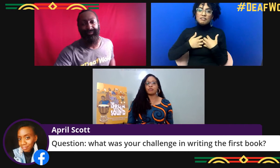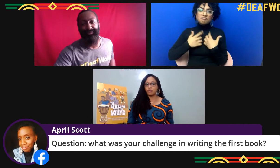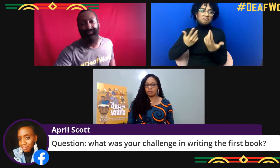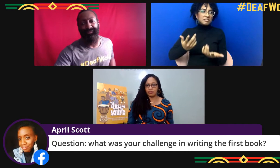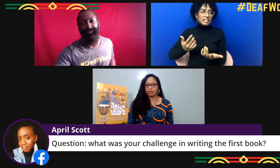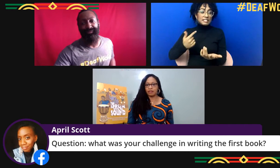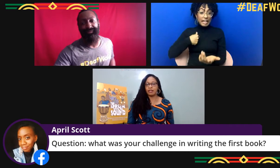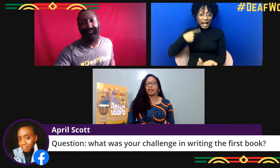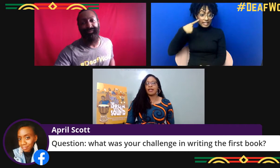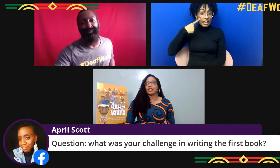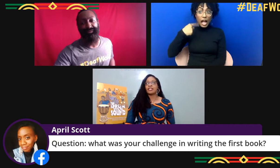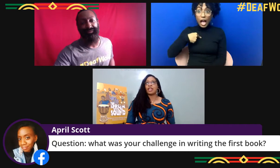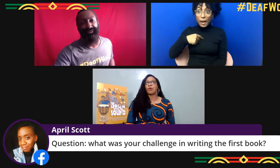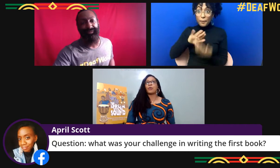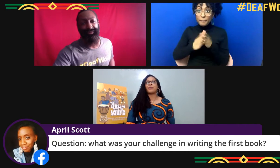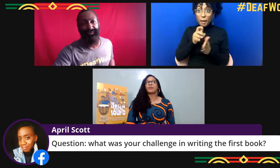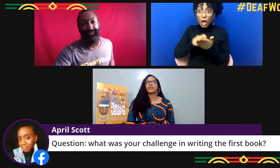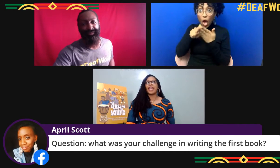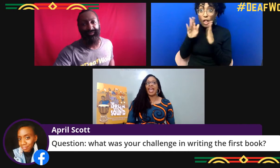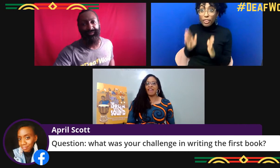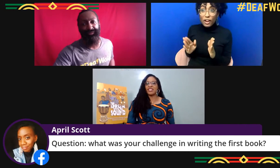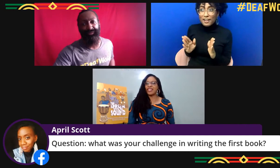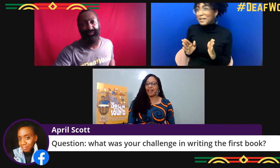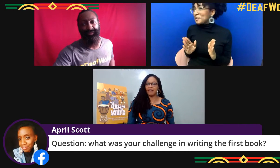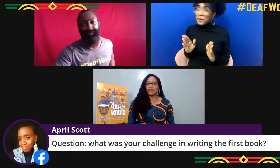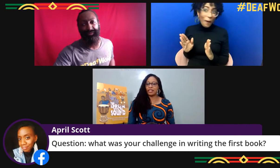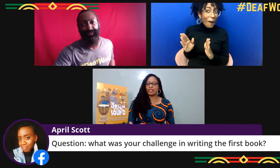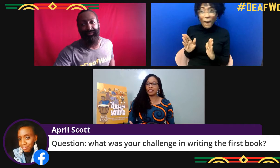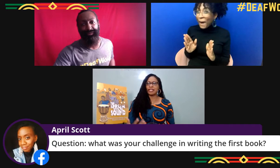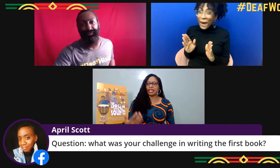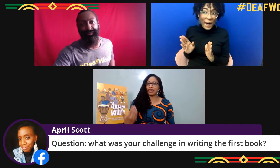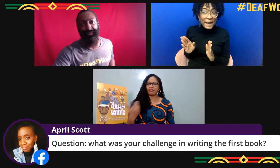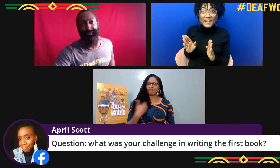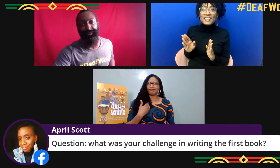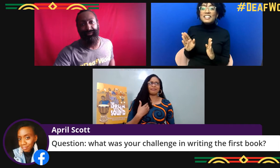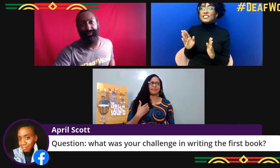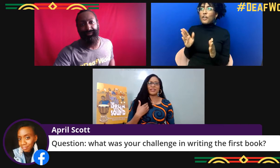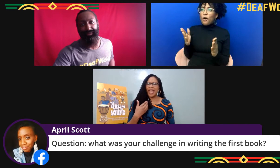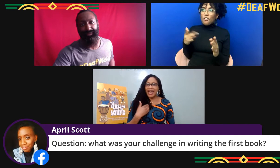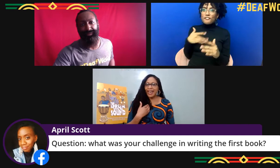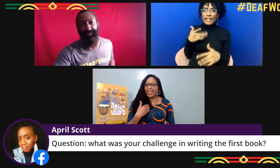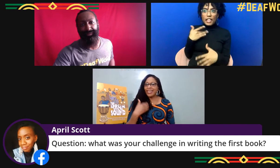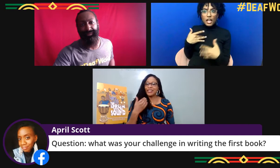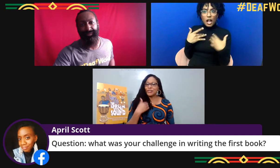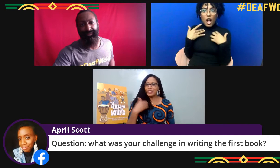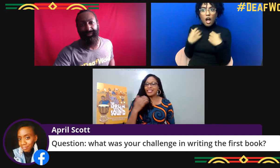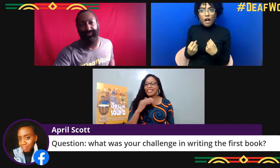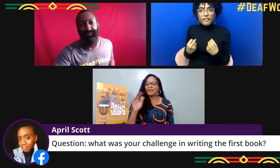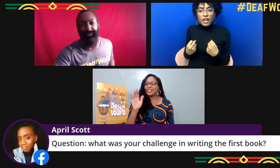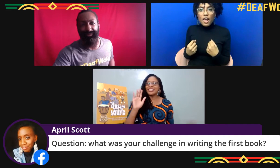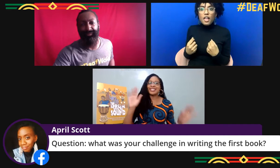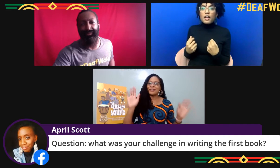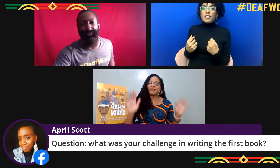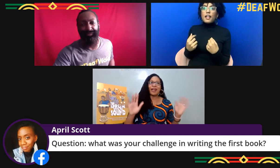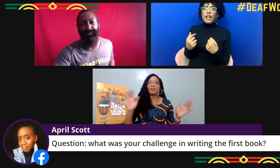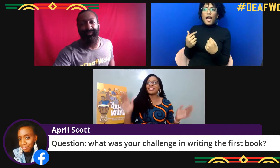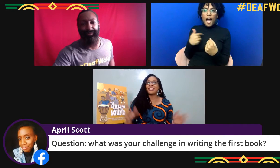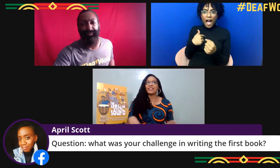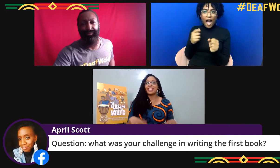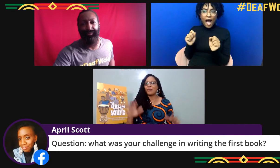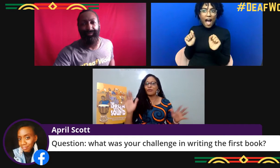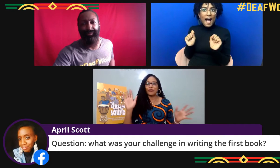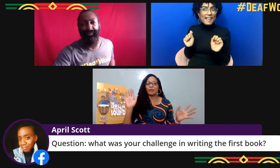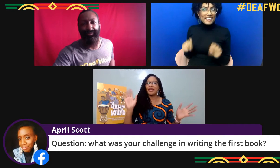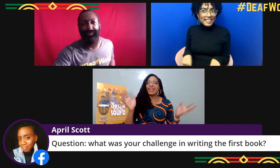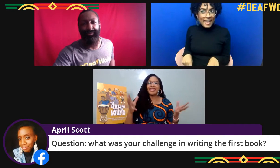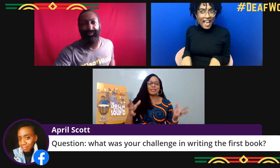a children's book. So having the confidence to say, I, Katrina Stevens, Rockman